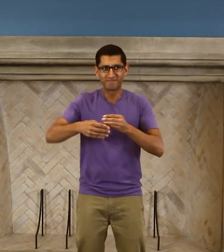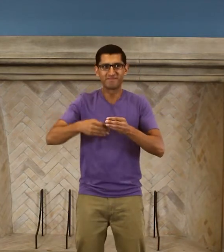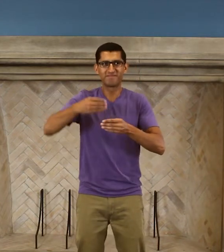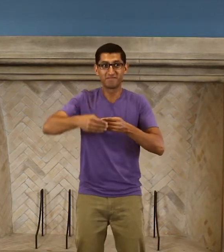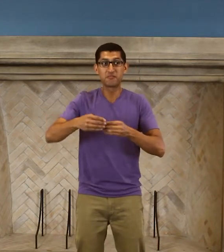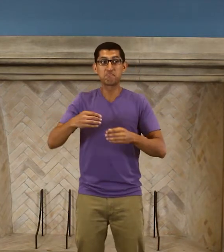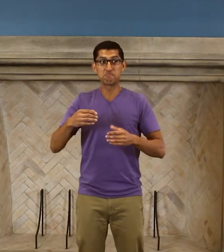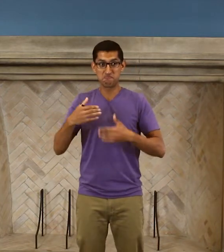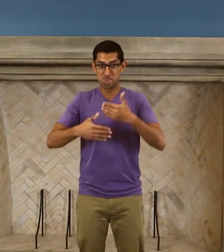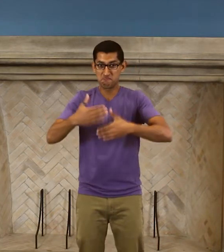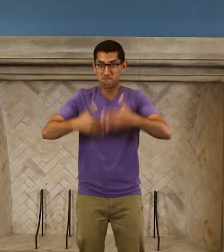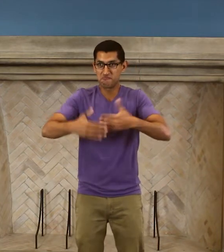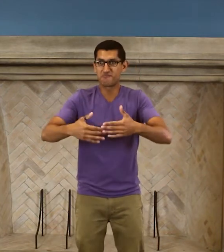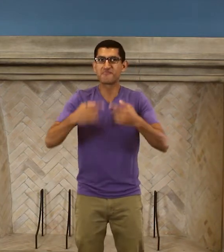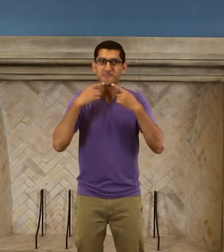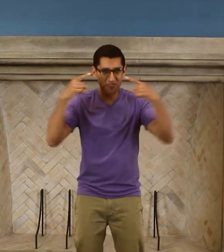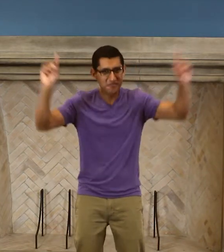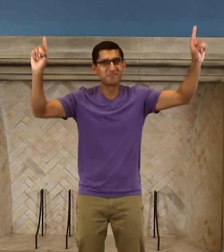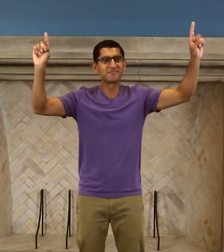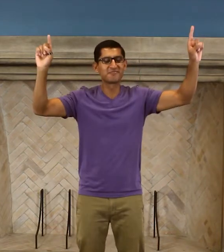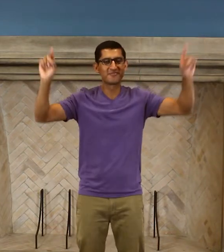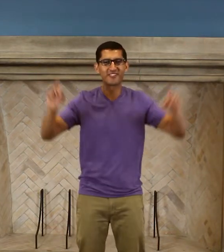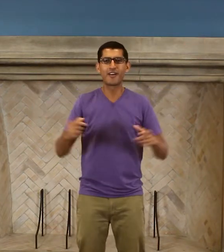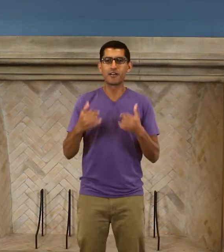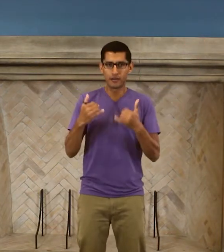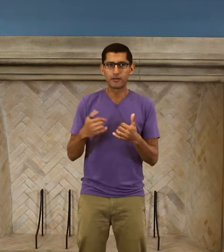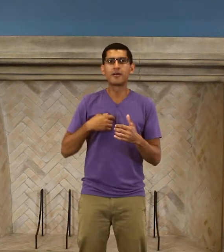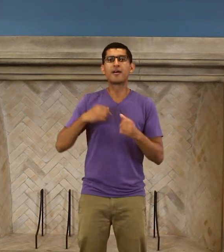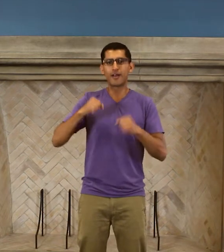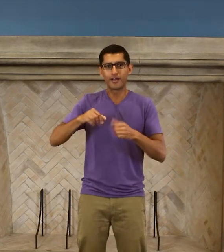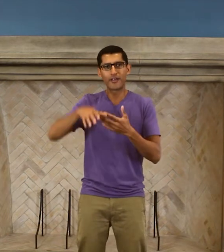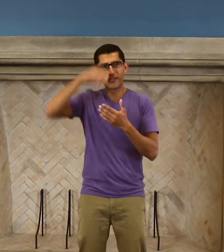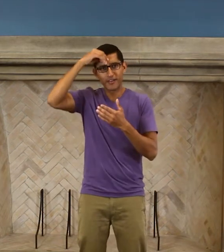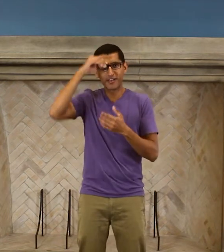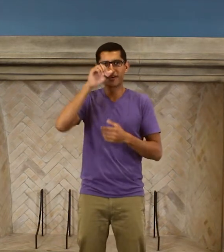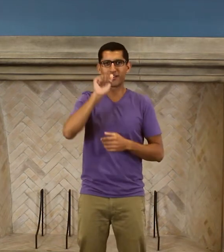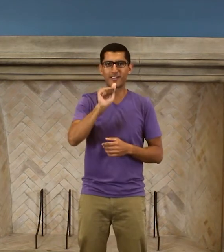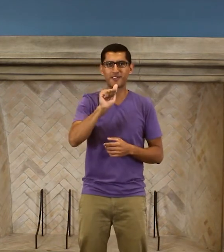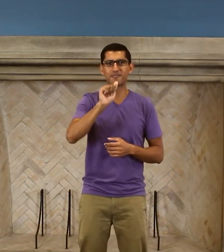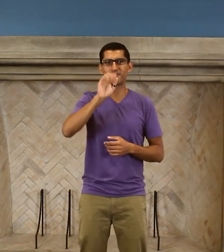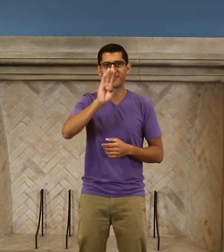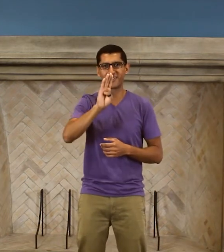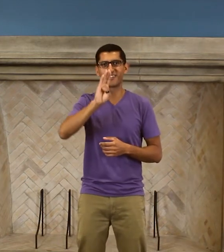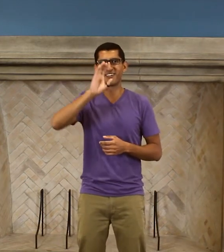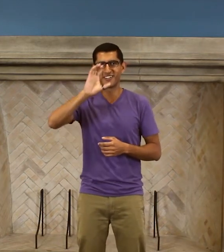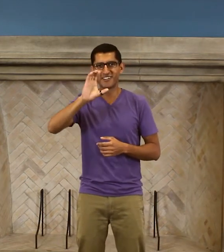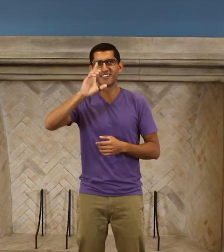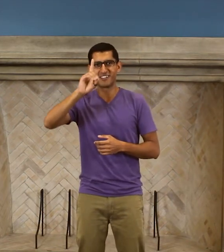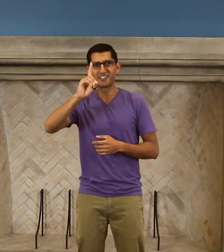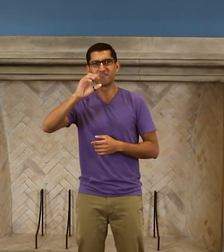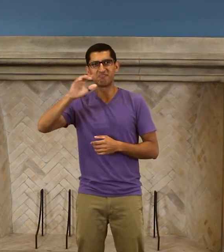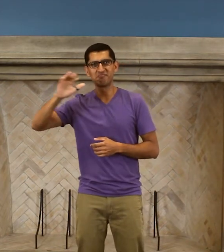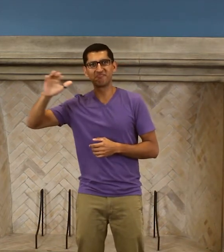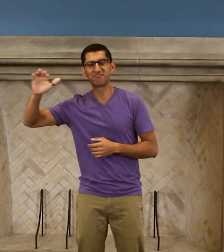cat, and we went through the words until I was successful. Now I had to learn the